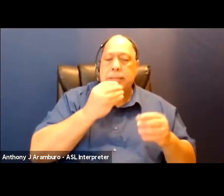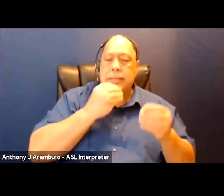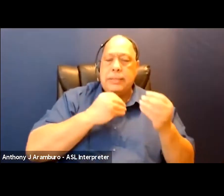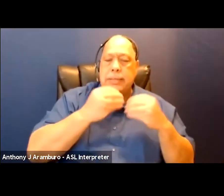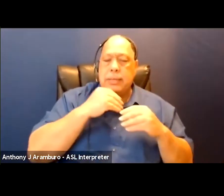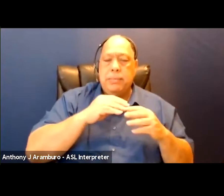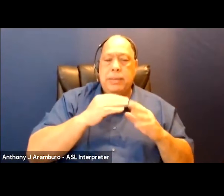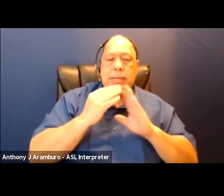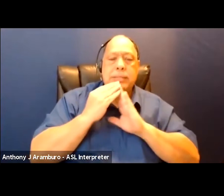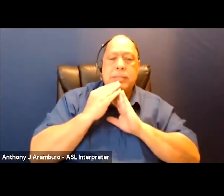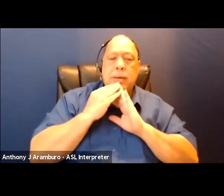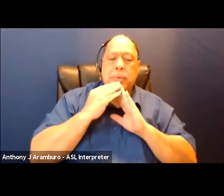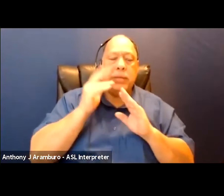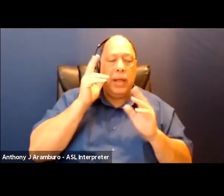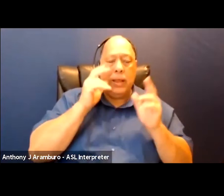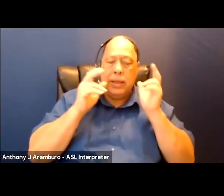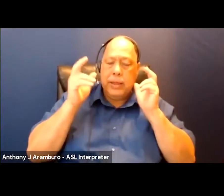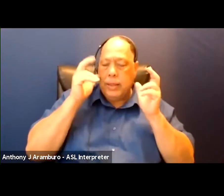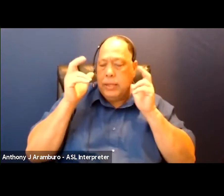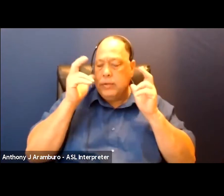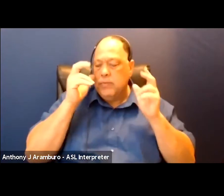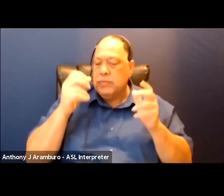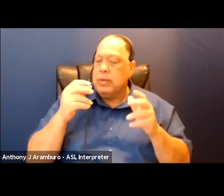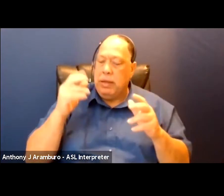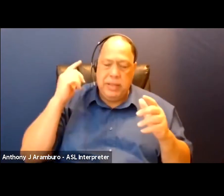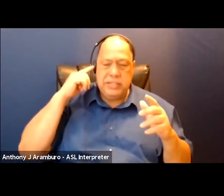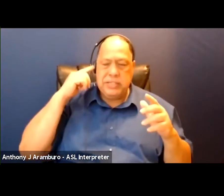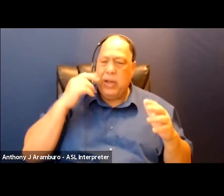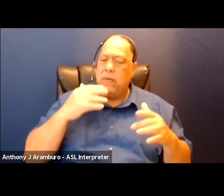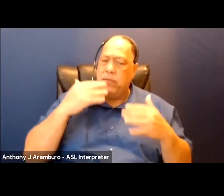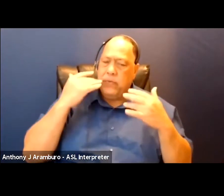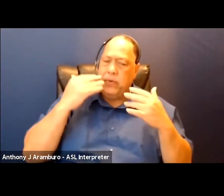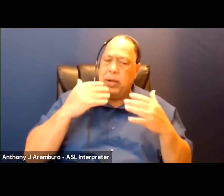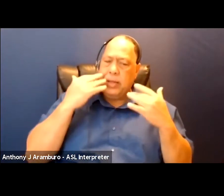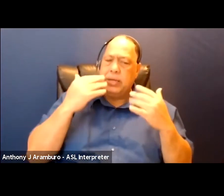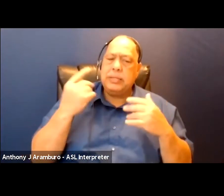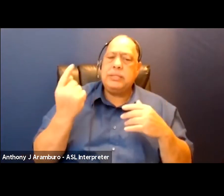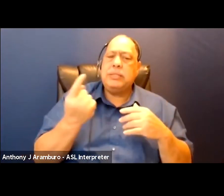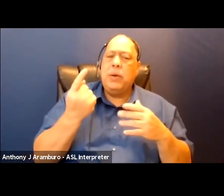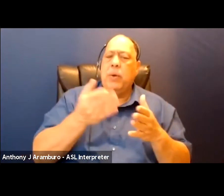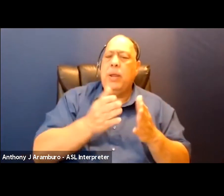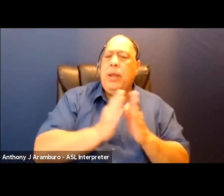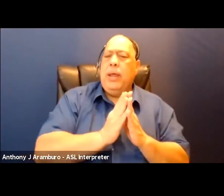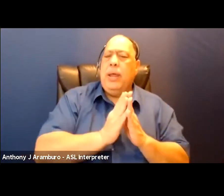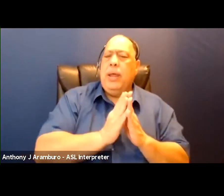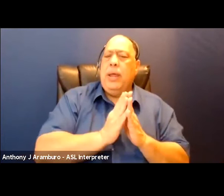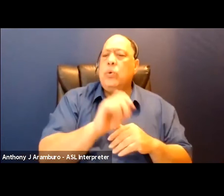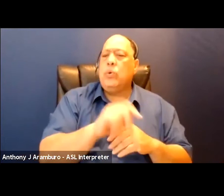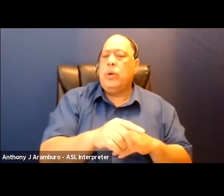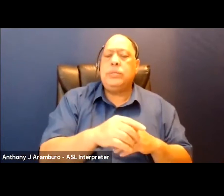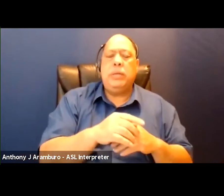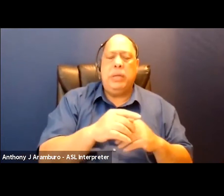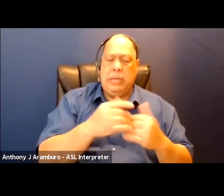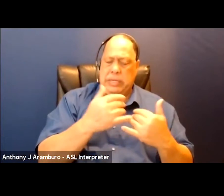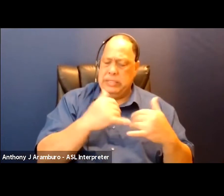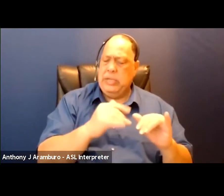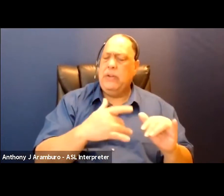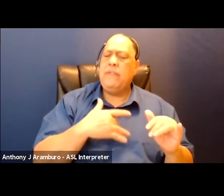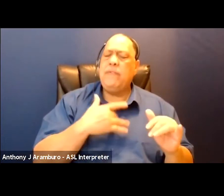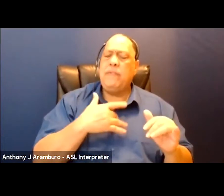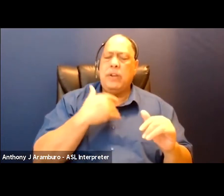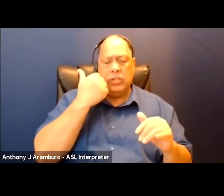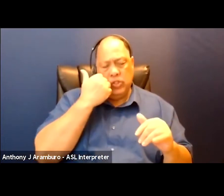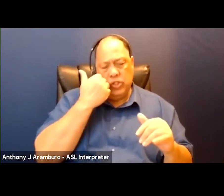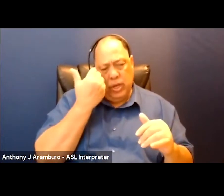kids talking around me. People sounded friendly, and occasionally someone asked me a question. I still felt very shy. I could